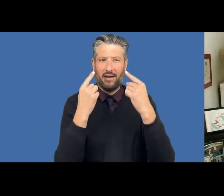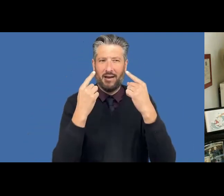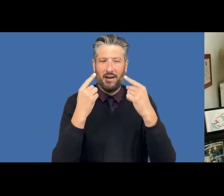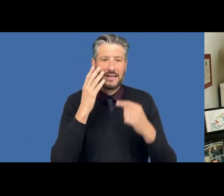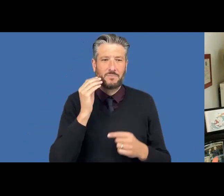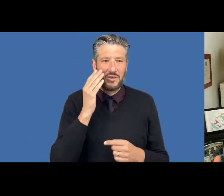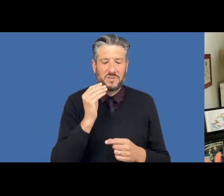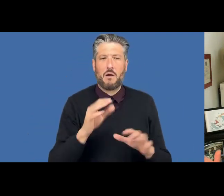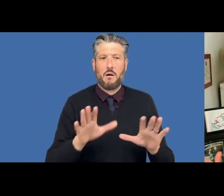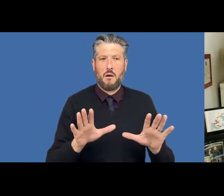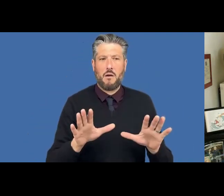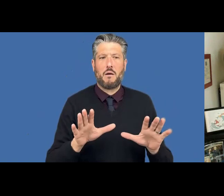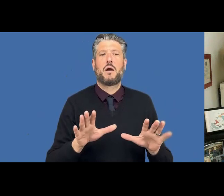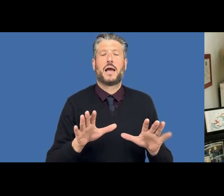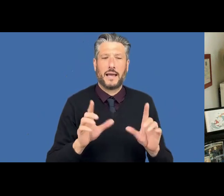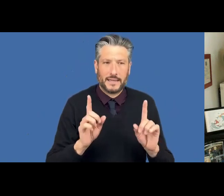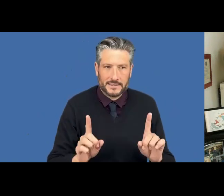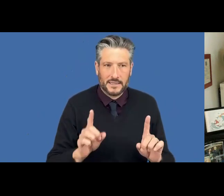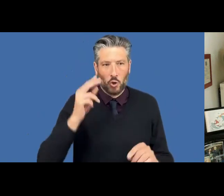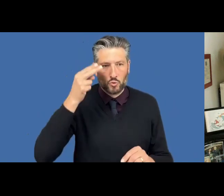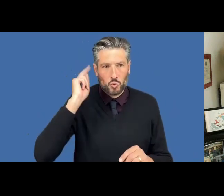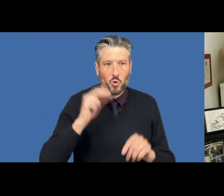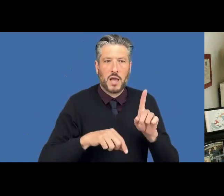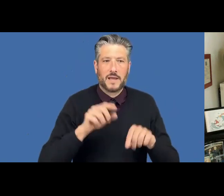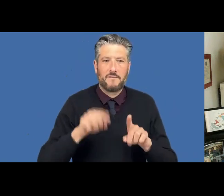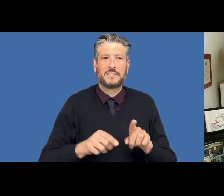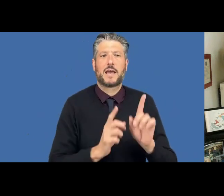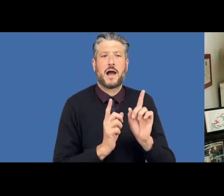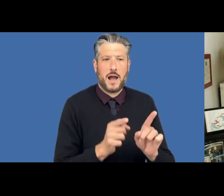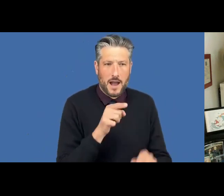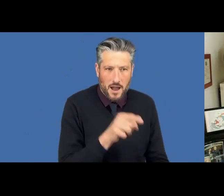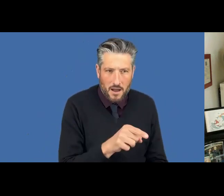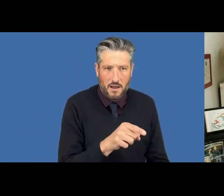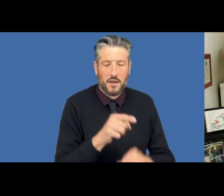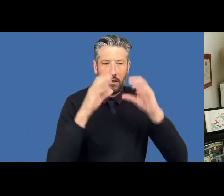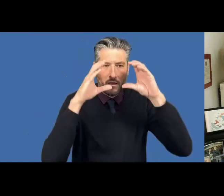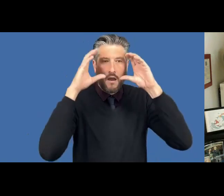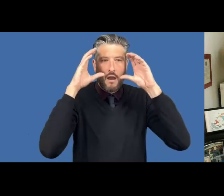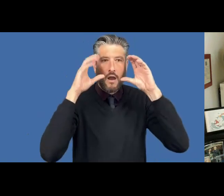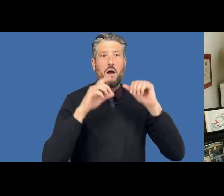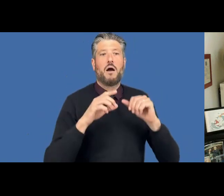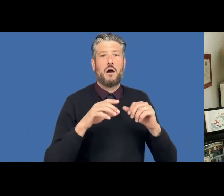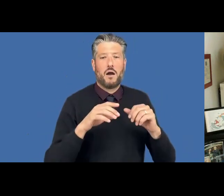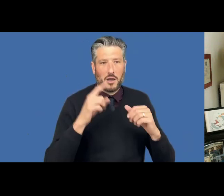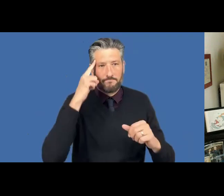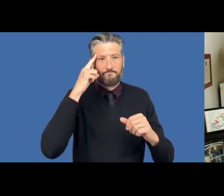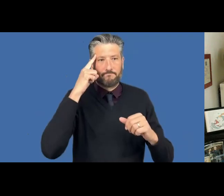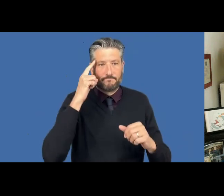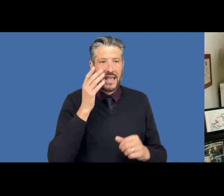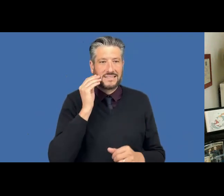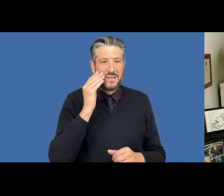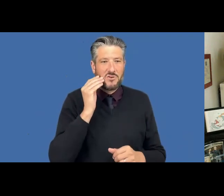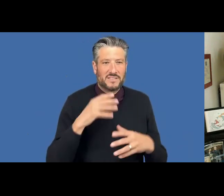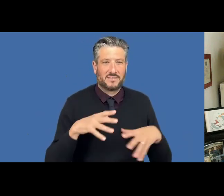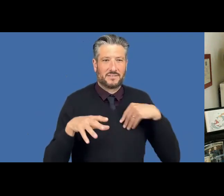ADHD and neurodivergence, because this is something that is very real. We